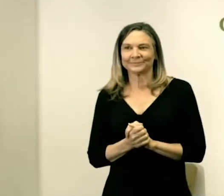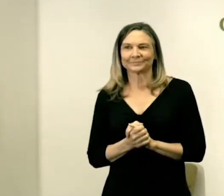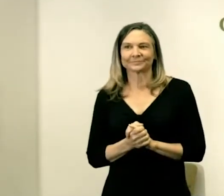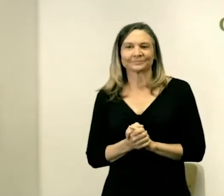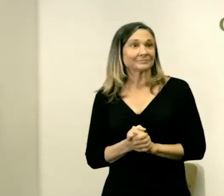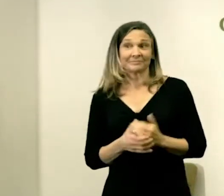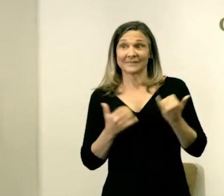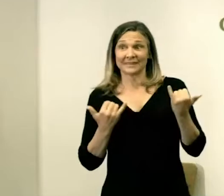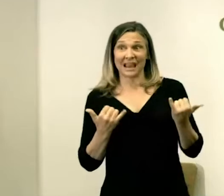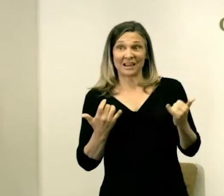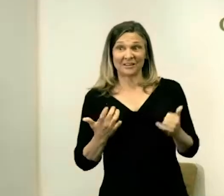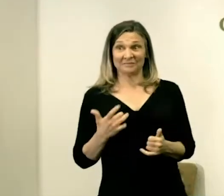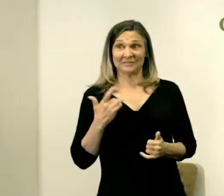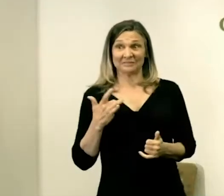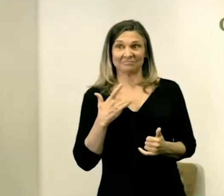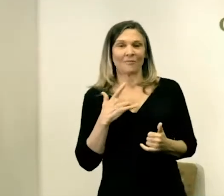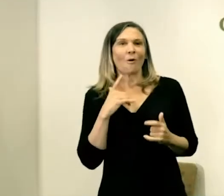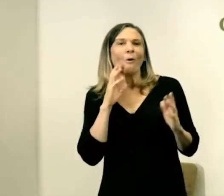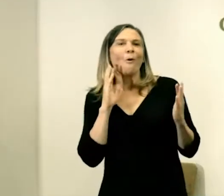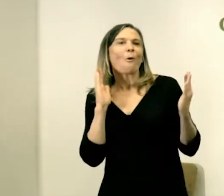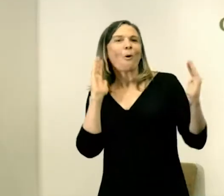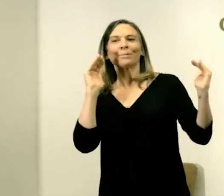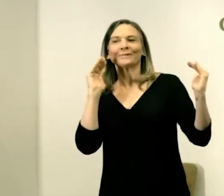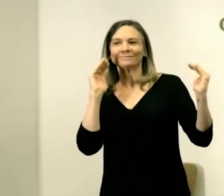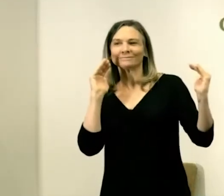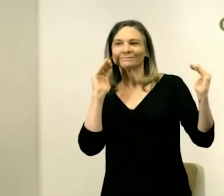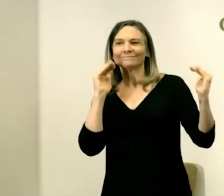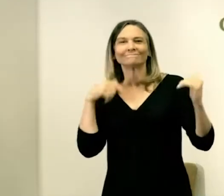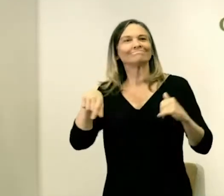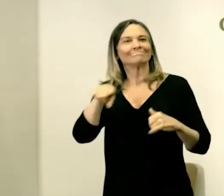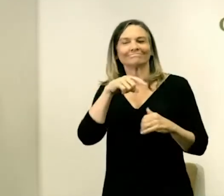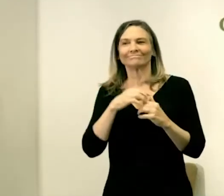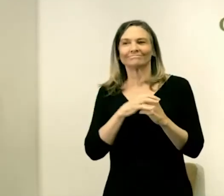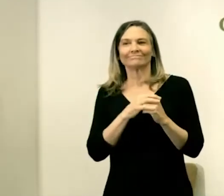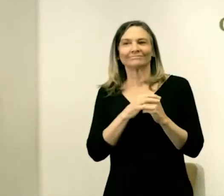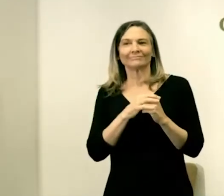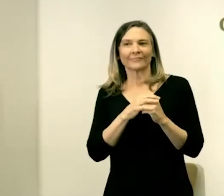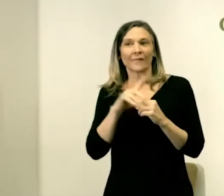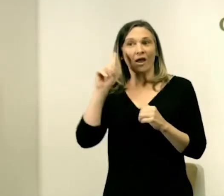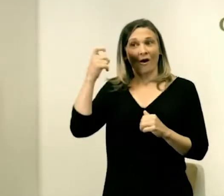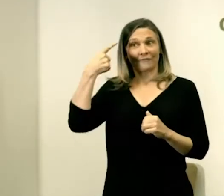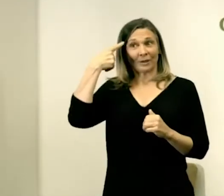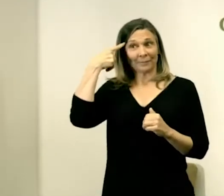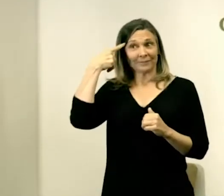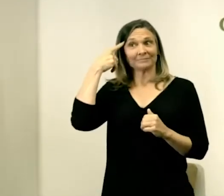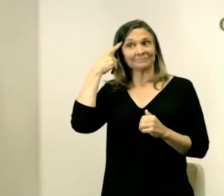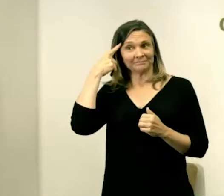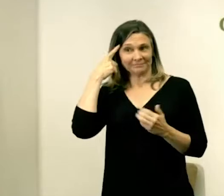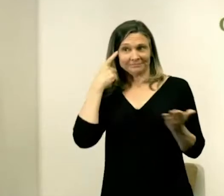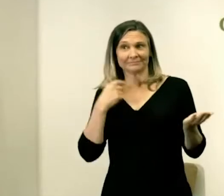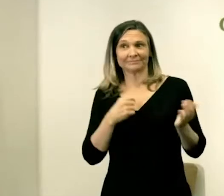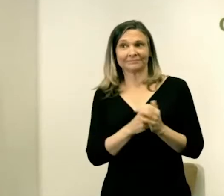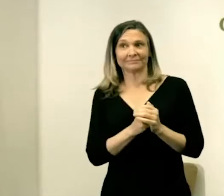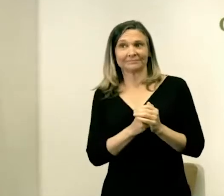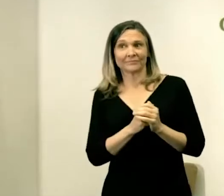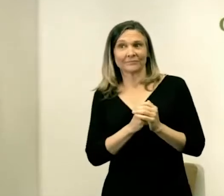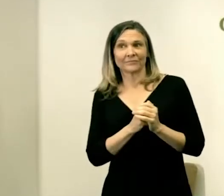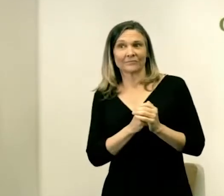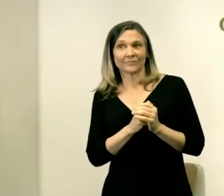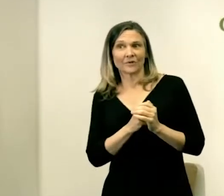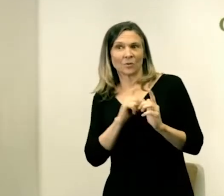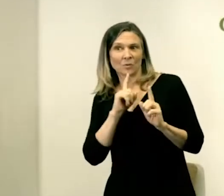of hope, ever since the governor has directed our healthcare agency